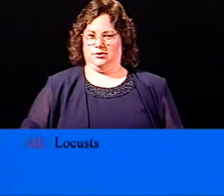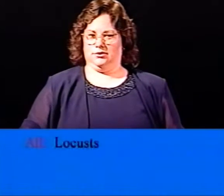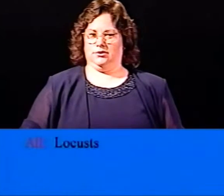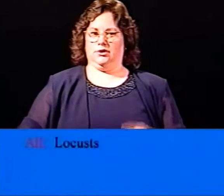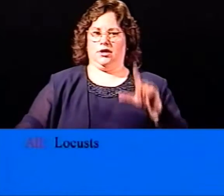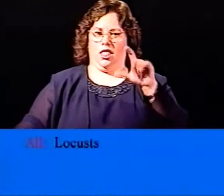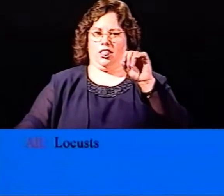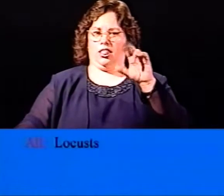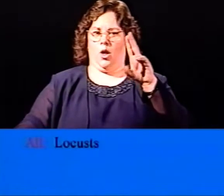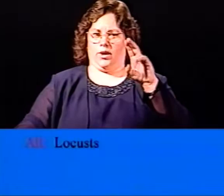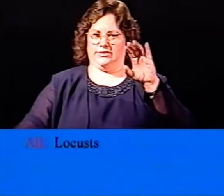locust,